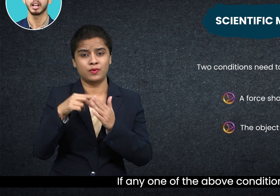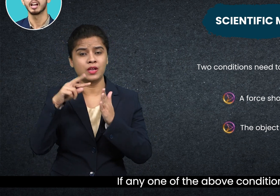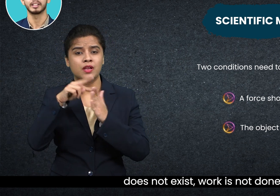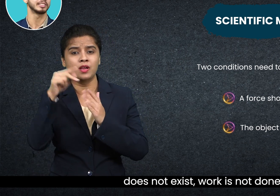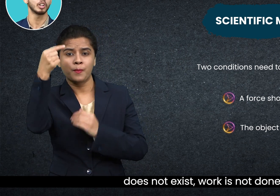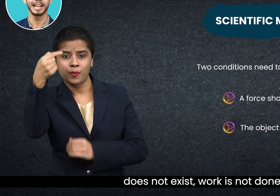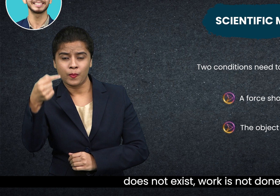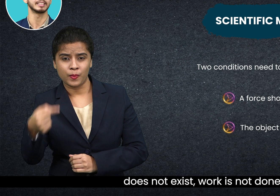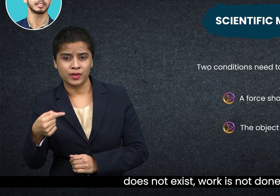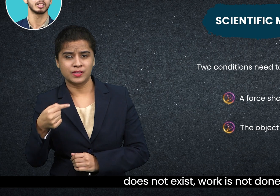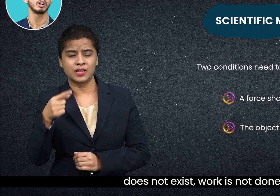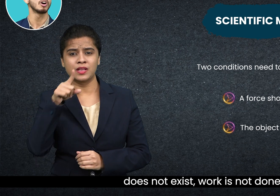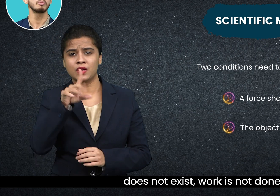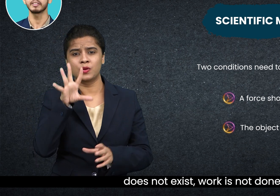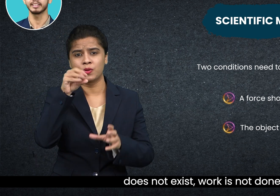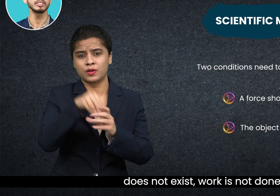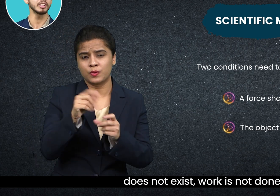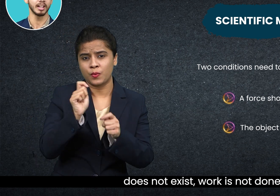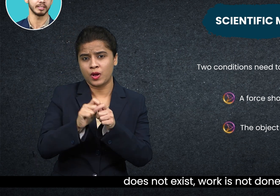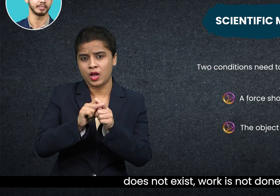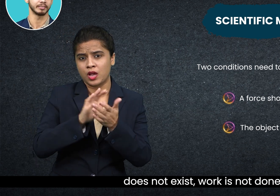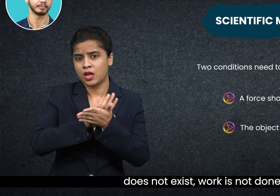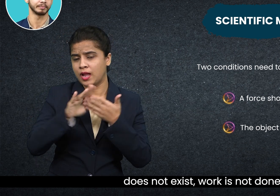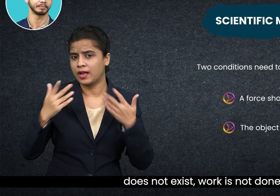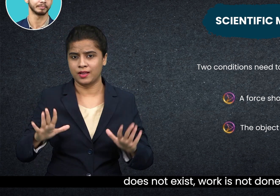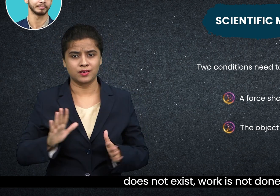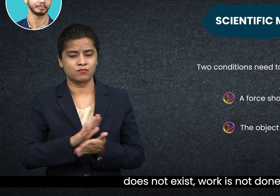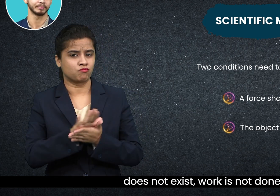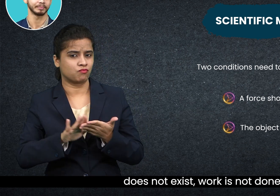conditions does not exist, work is not done.